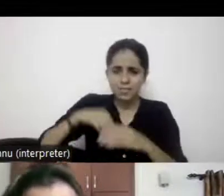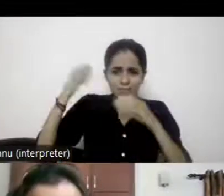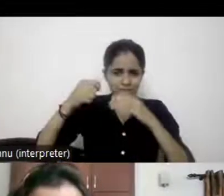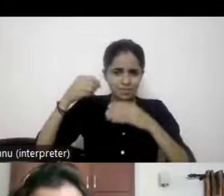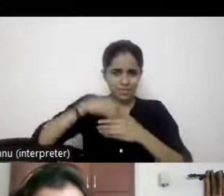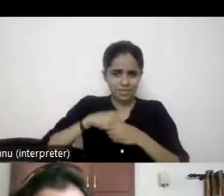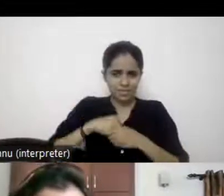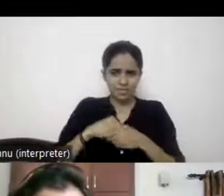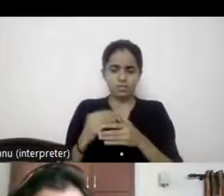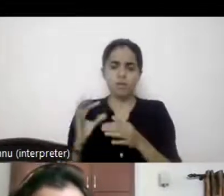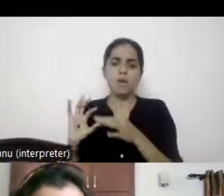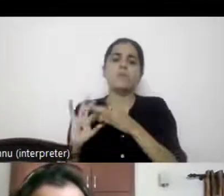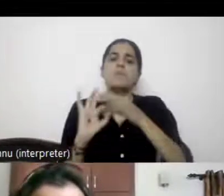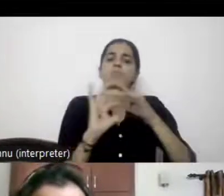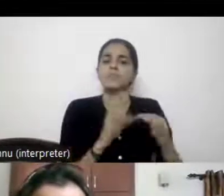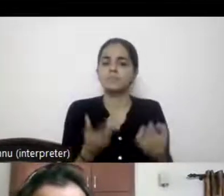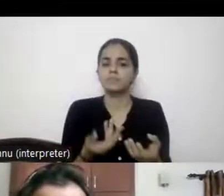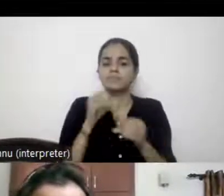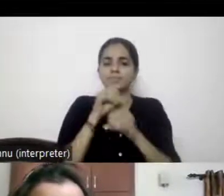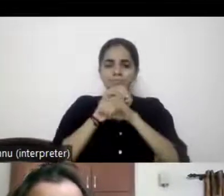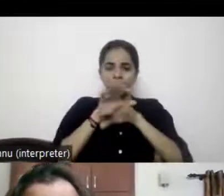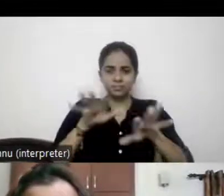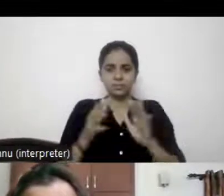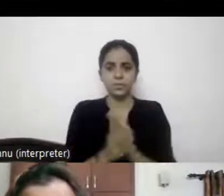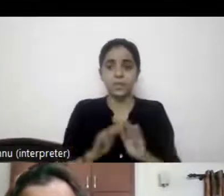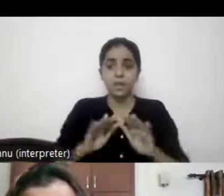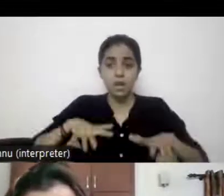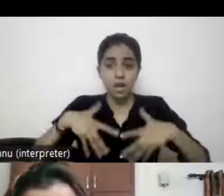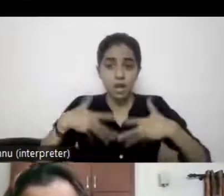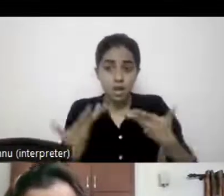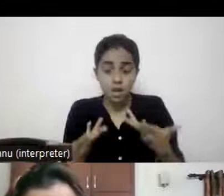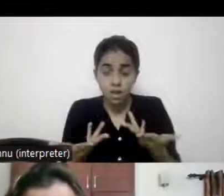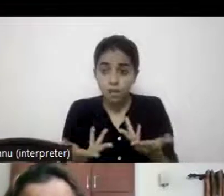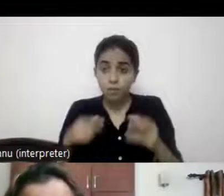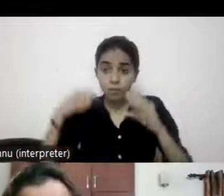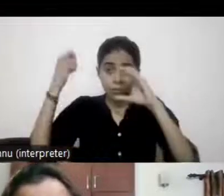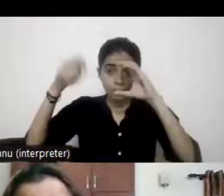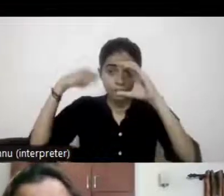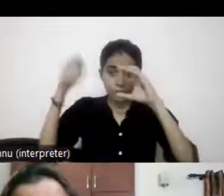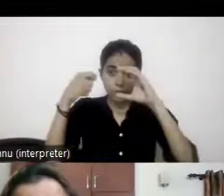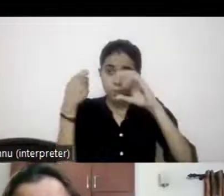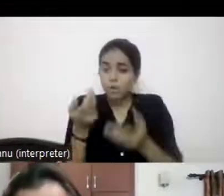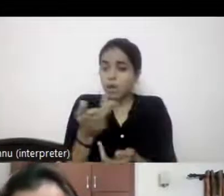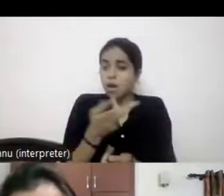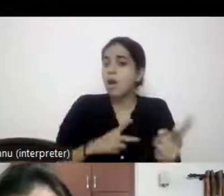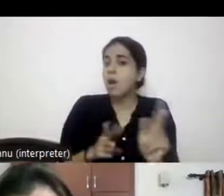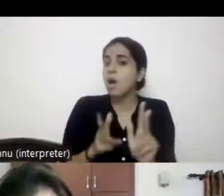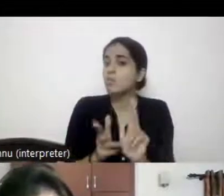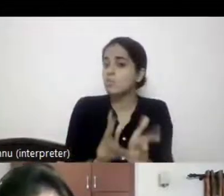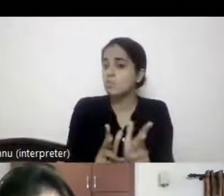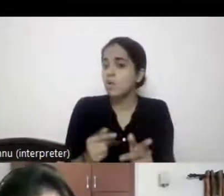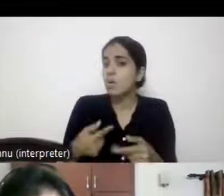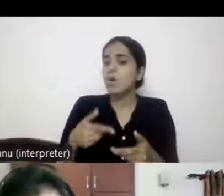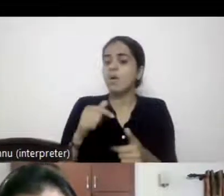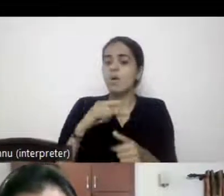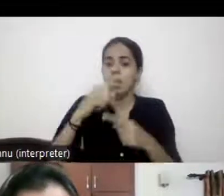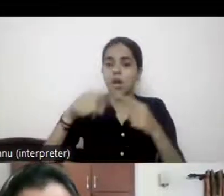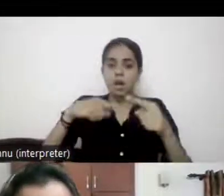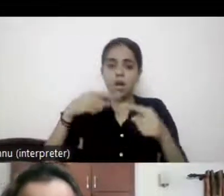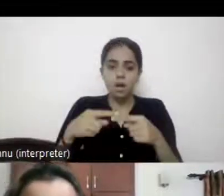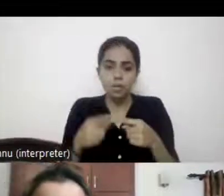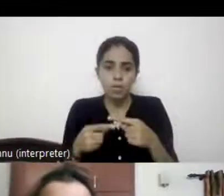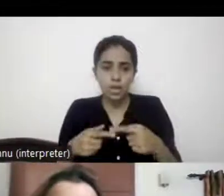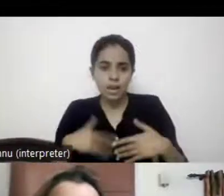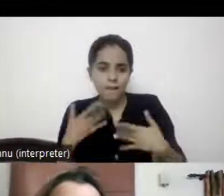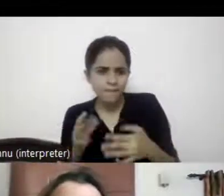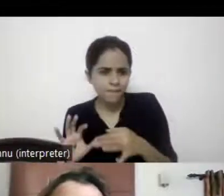commercials related to it. And how these films also talk about disability getting rectified, and